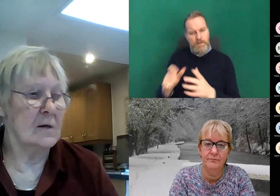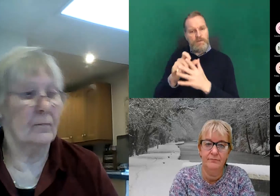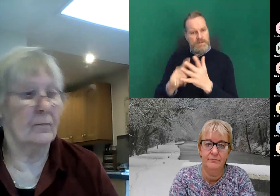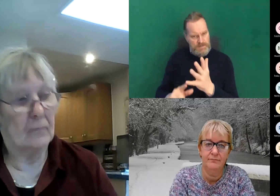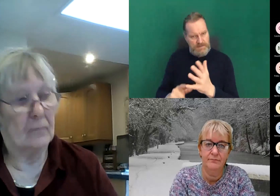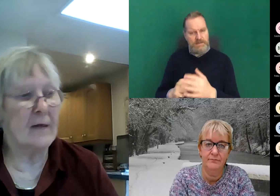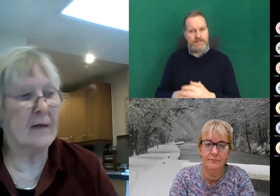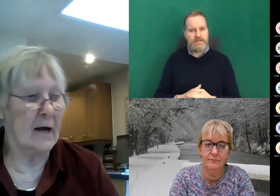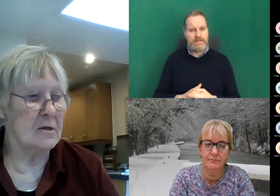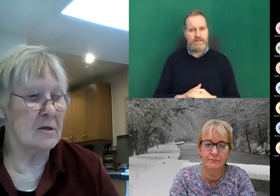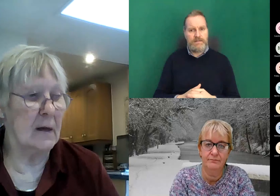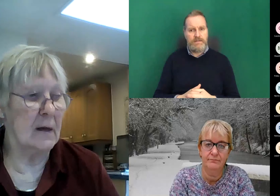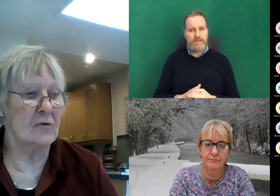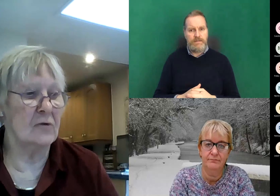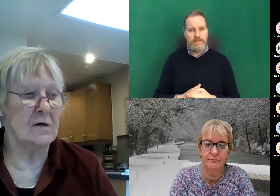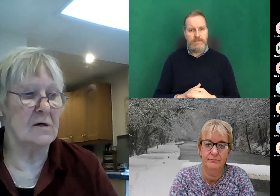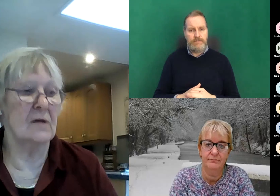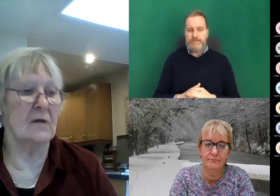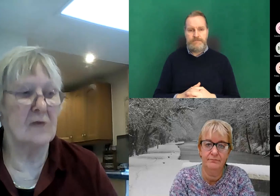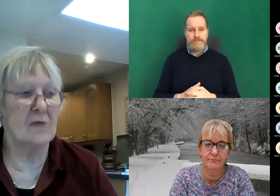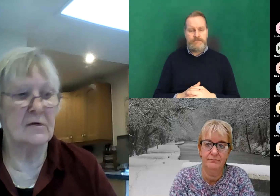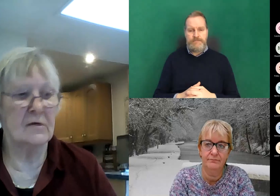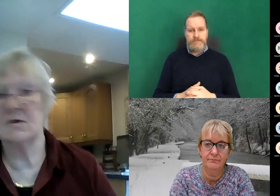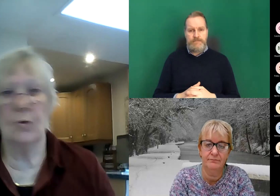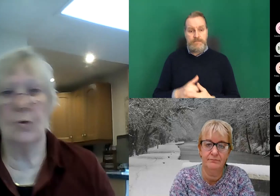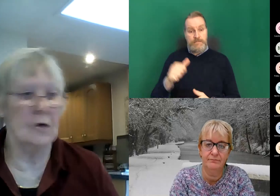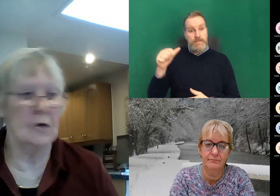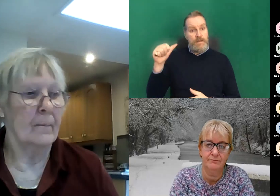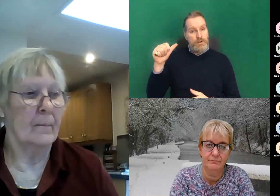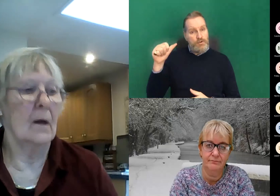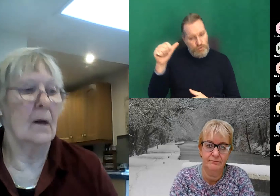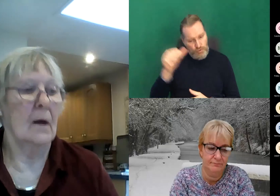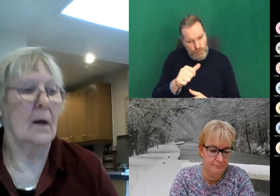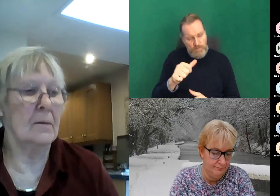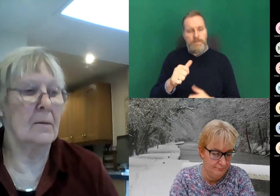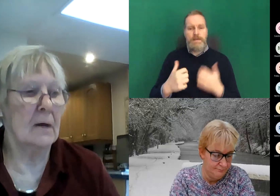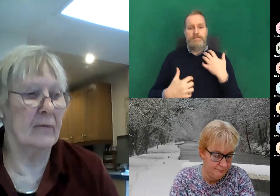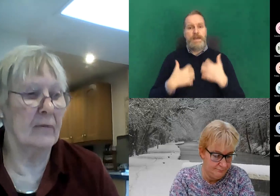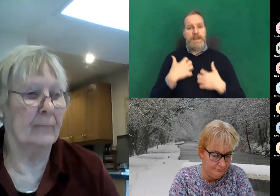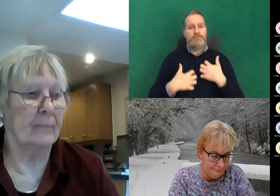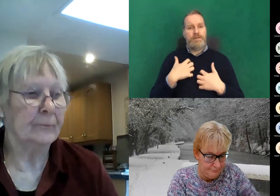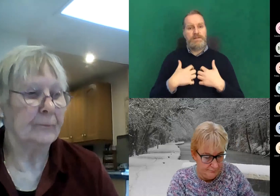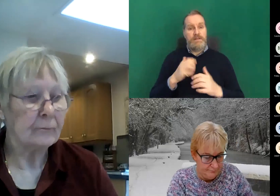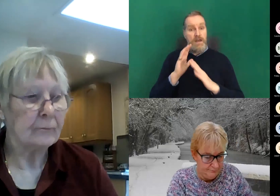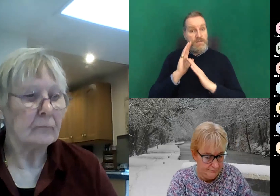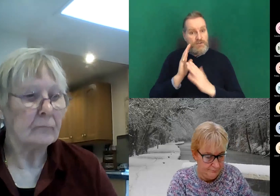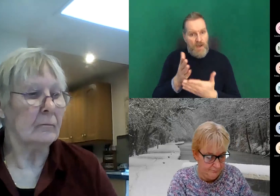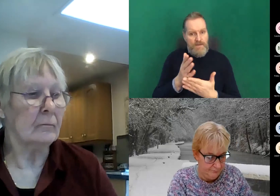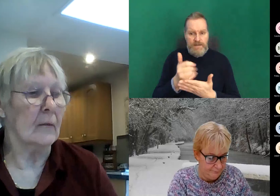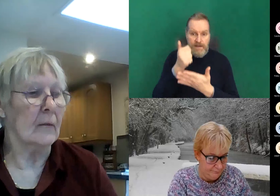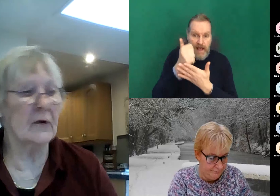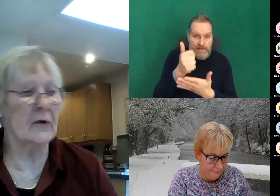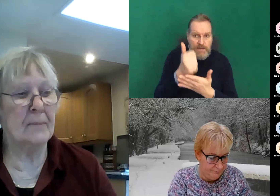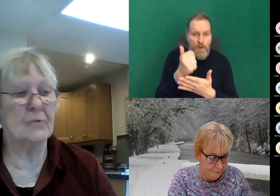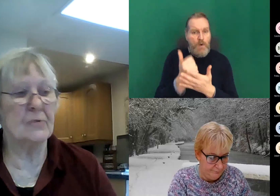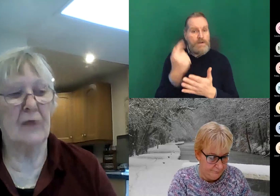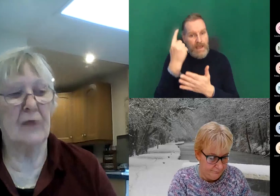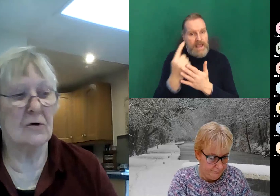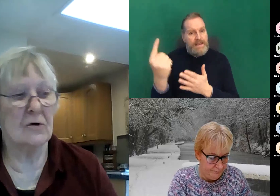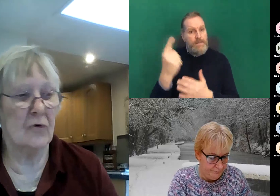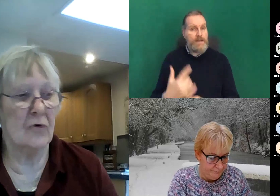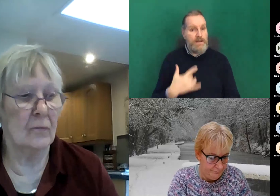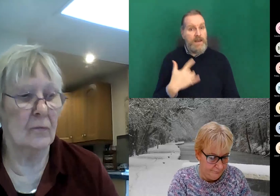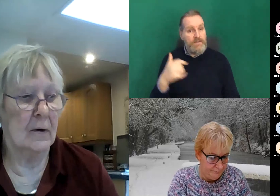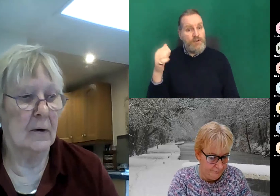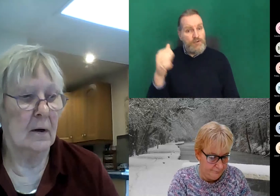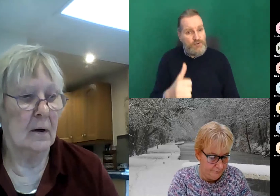It is less likely to be interested in the services that support independent living under people's